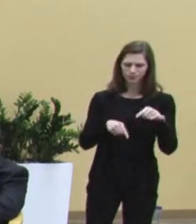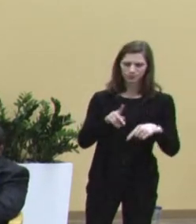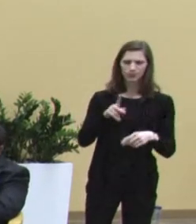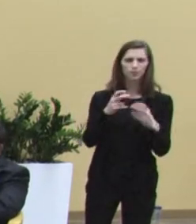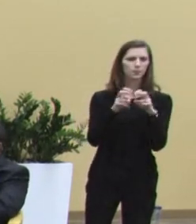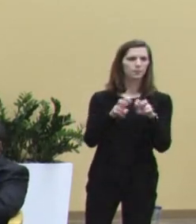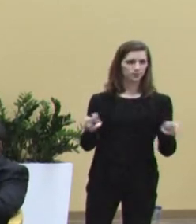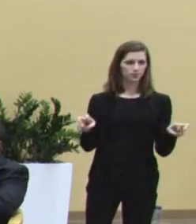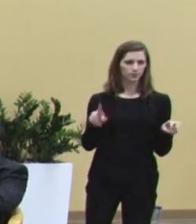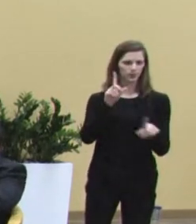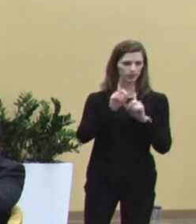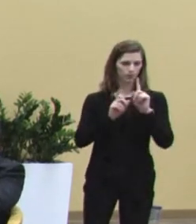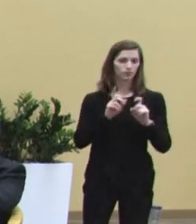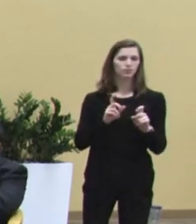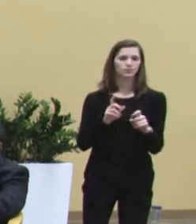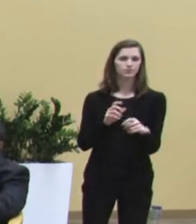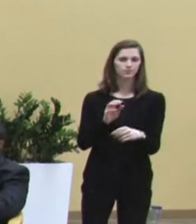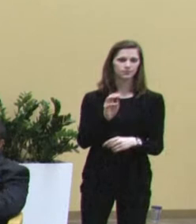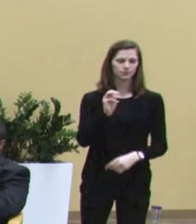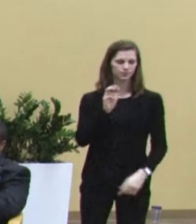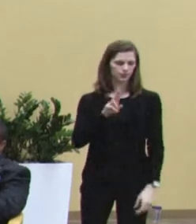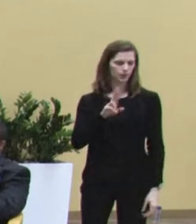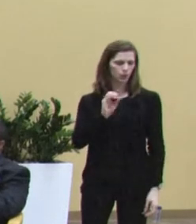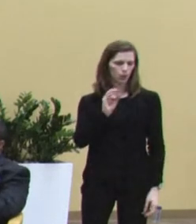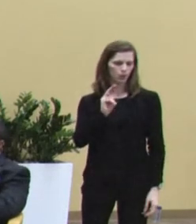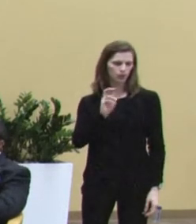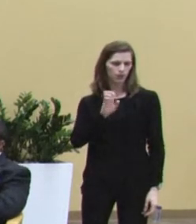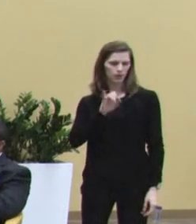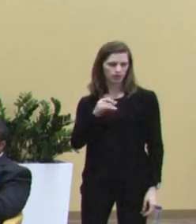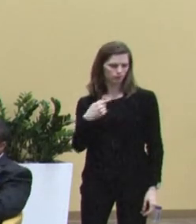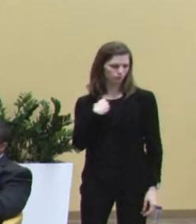Mr. O'Neill, we had a conversation with Governor Abbott.